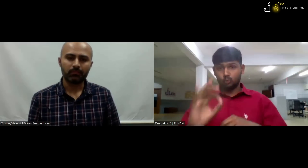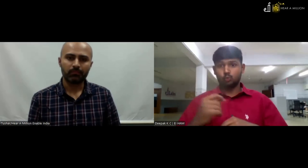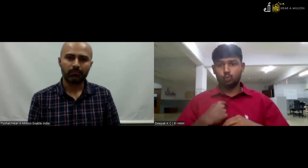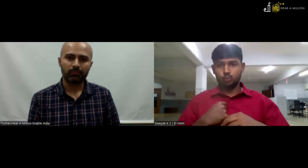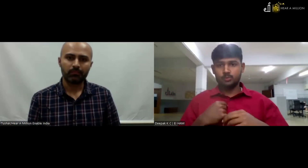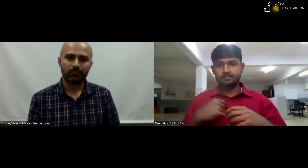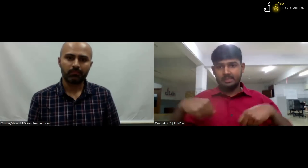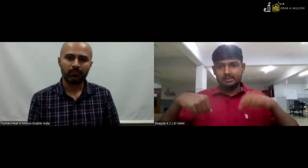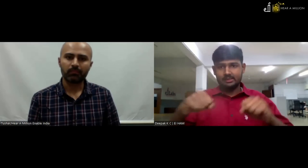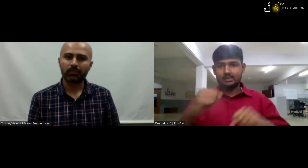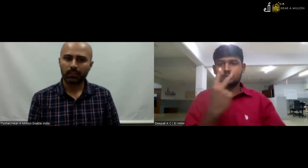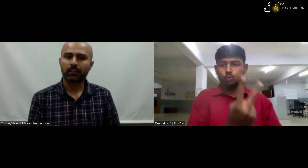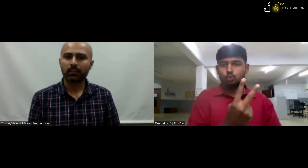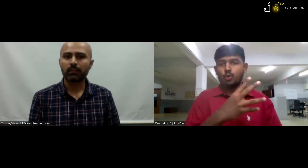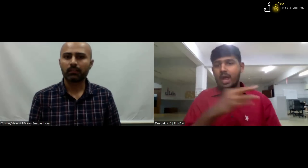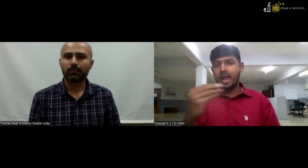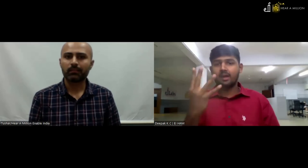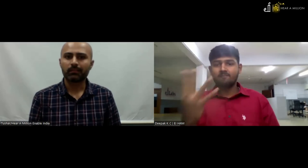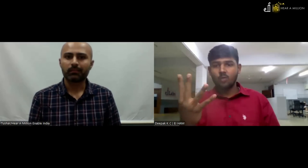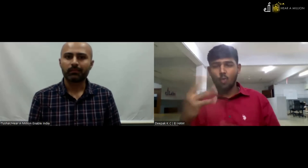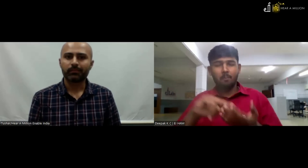getting the